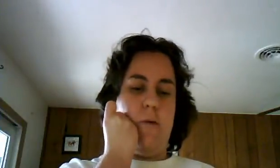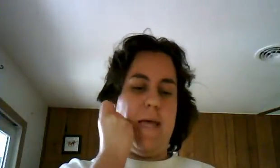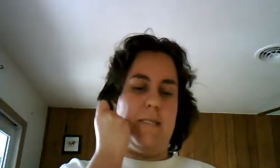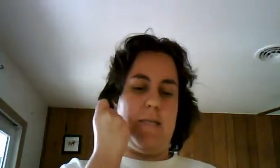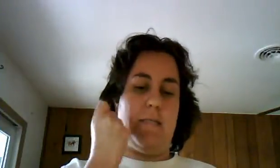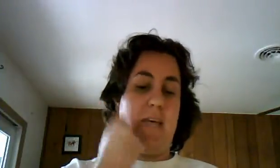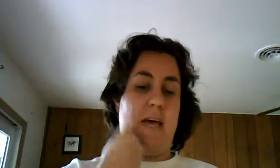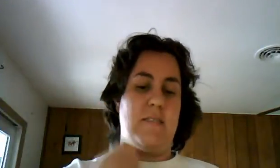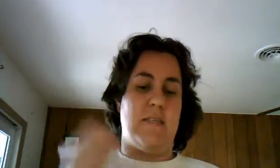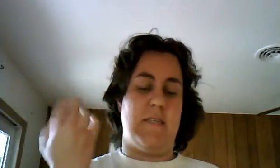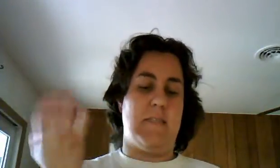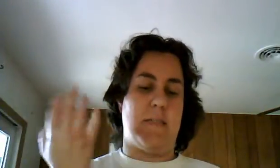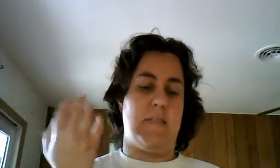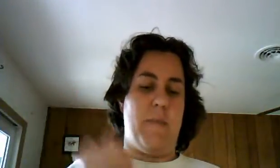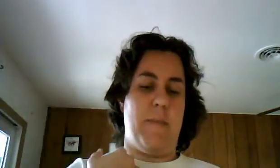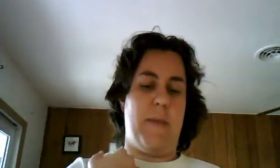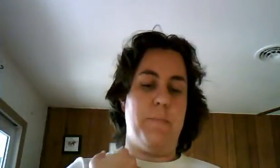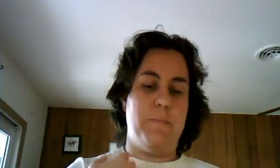it's sex, as in sex of the baby.